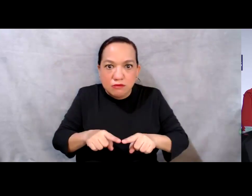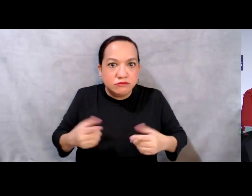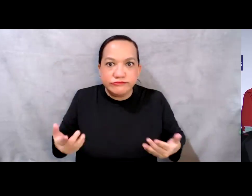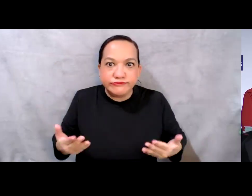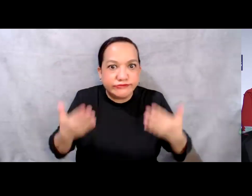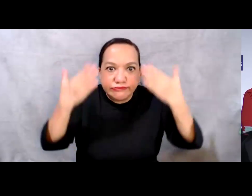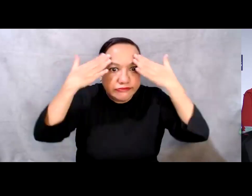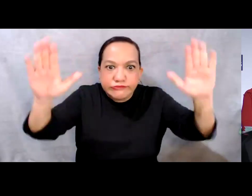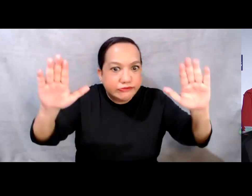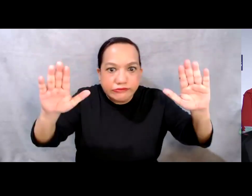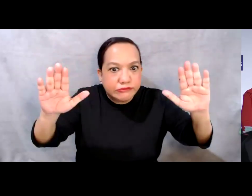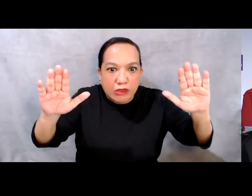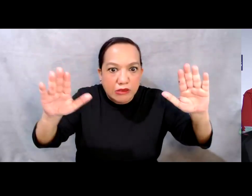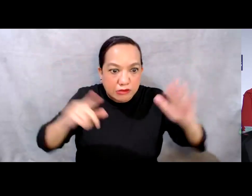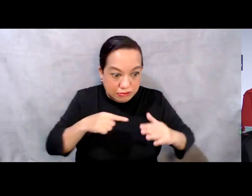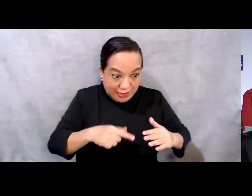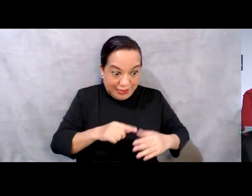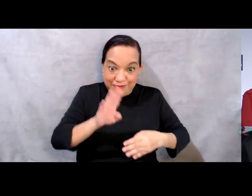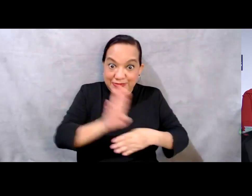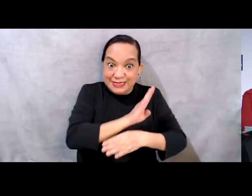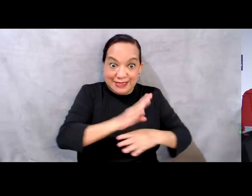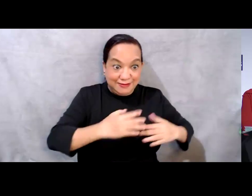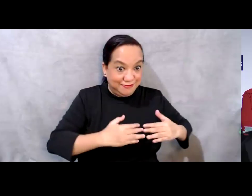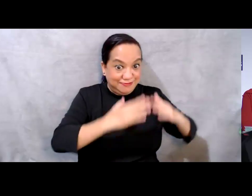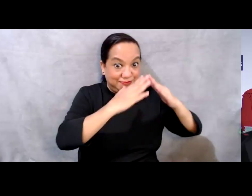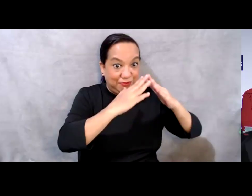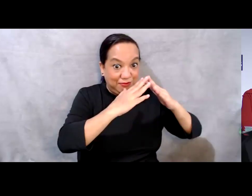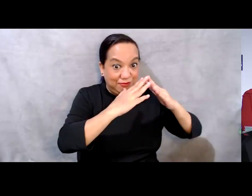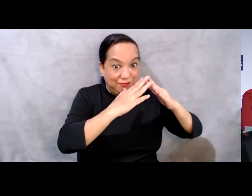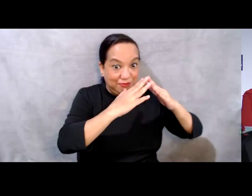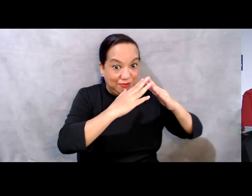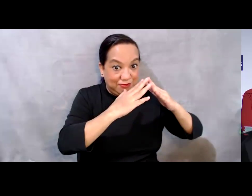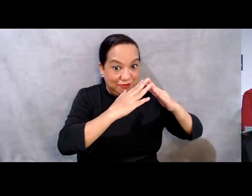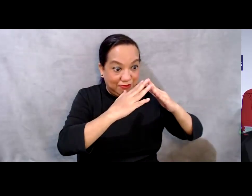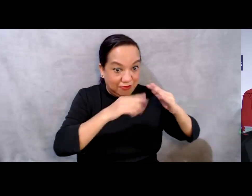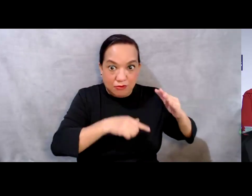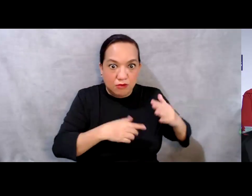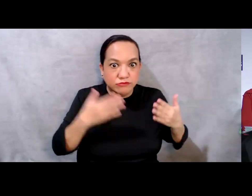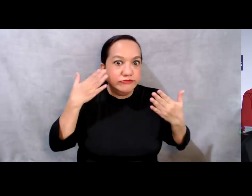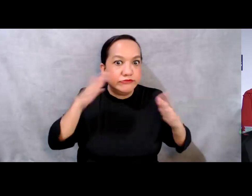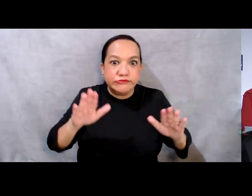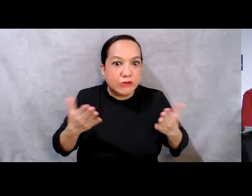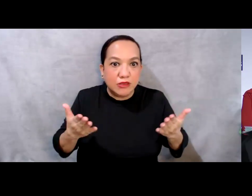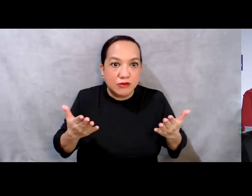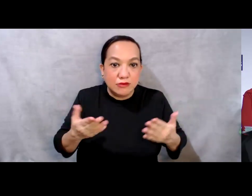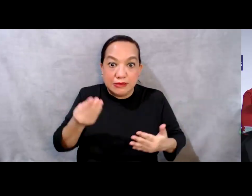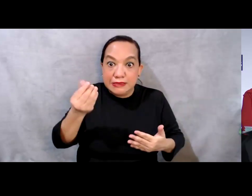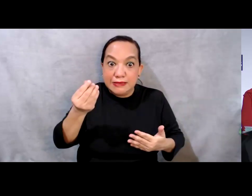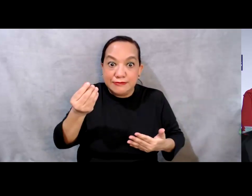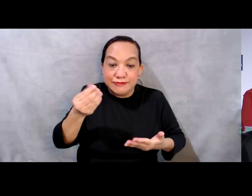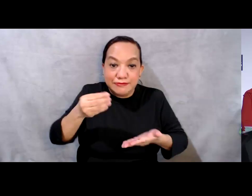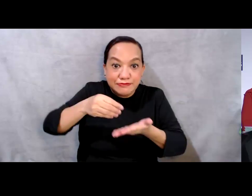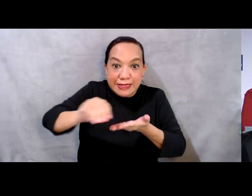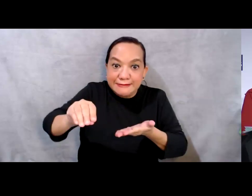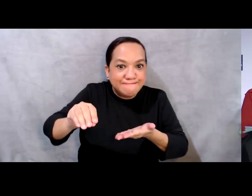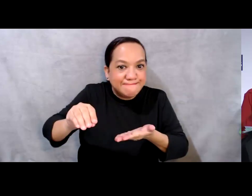dismantle your restaurant at of course her own cost and take it away, the